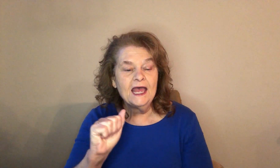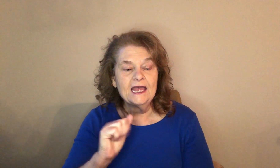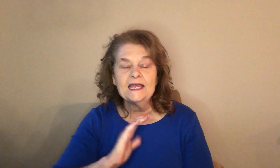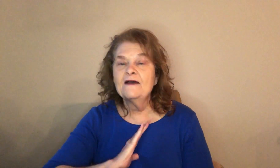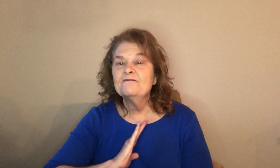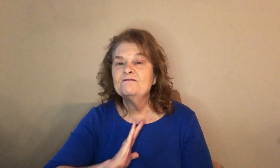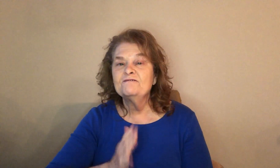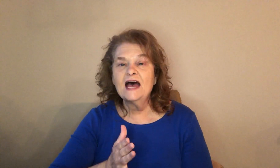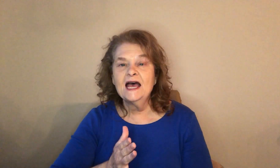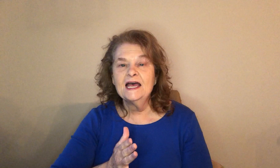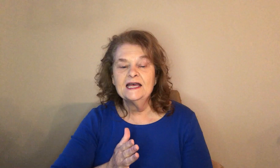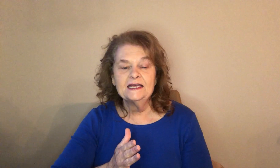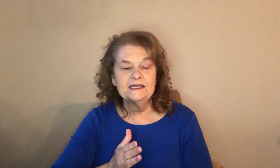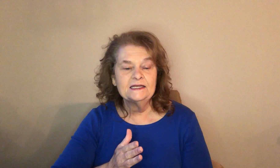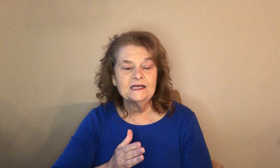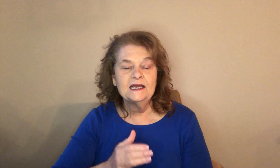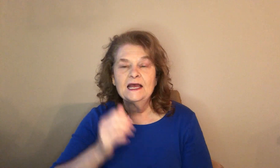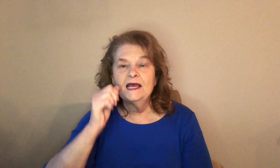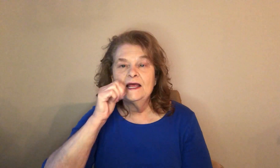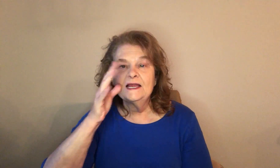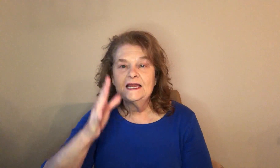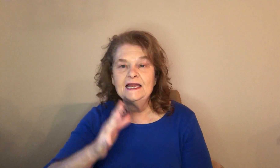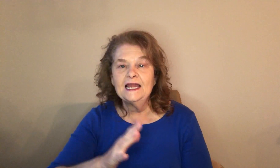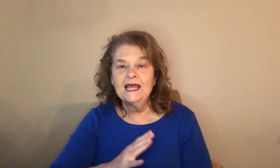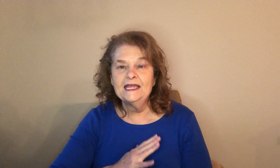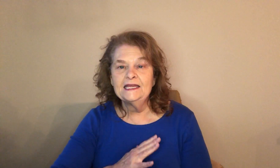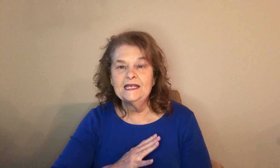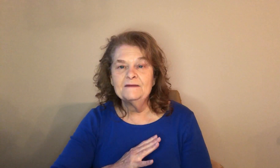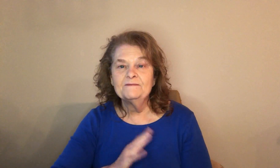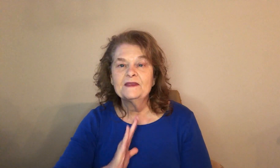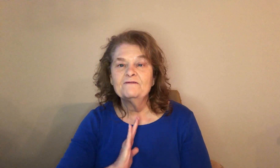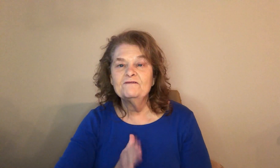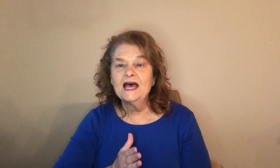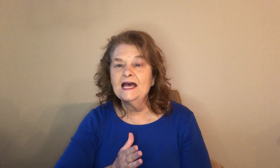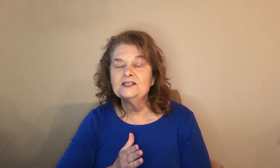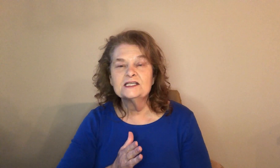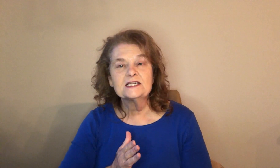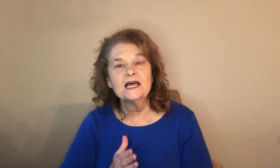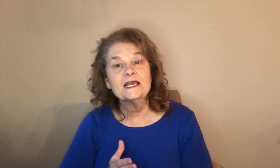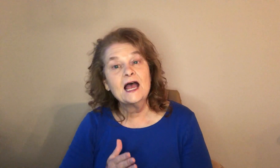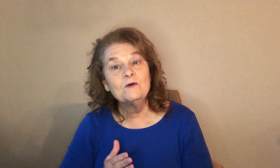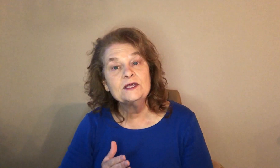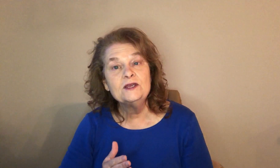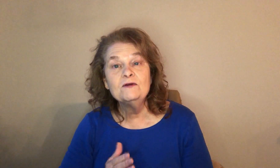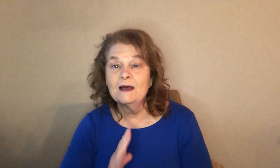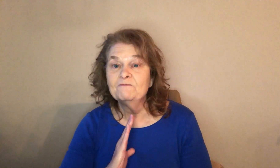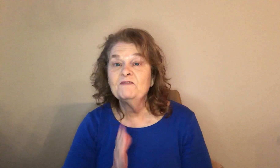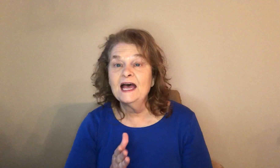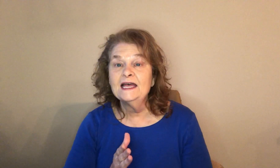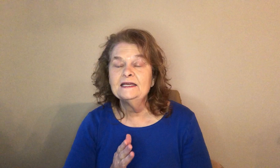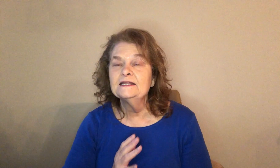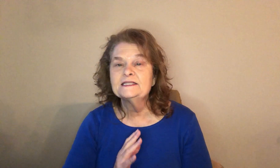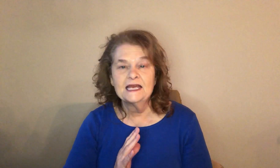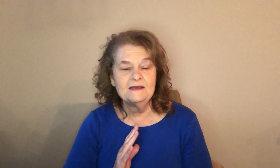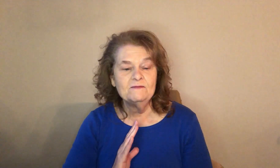a fine lady. Fine, just like, how are you? I'm fine. Same